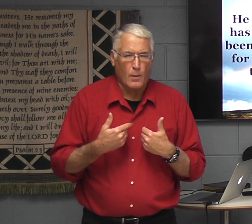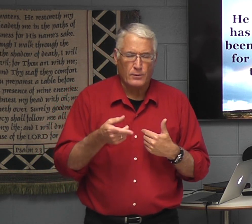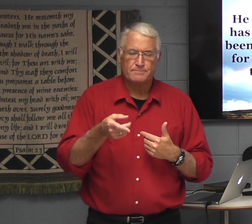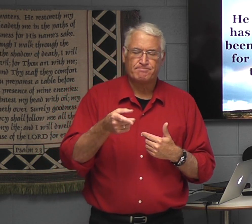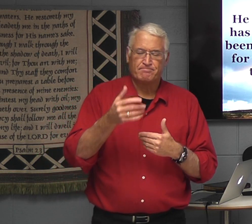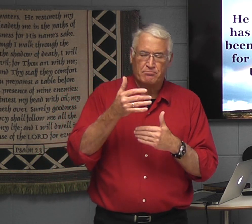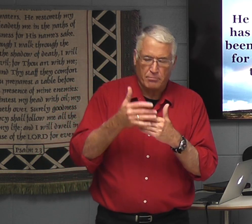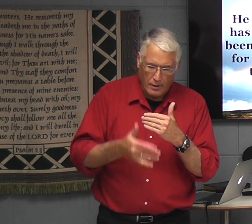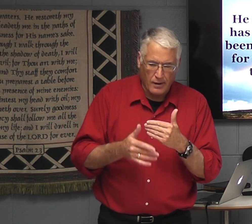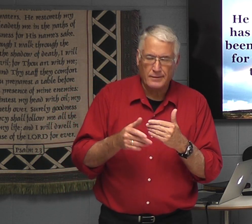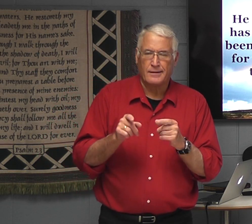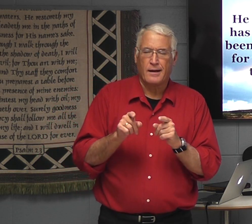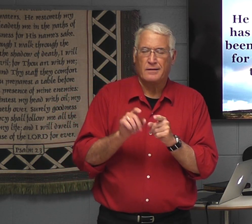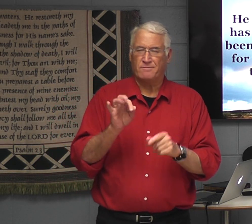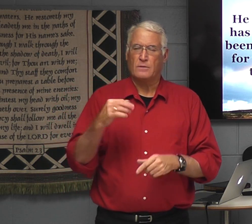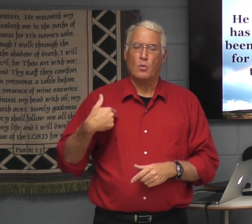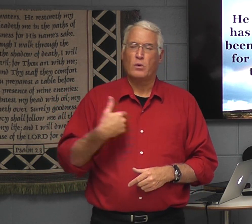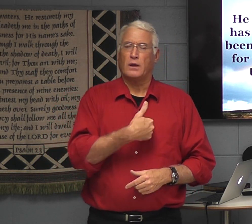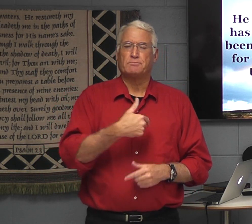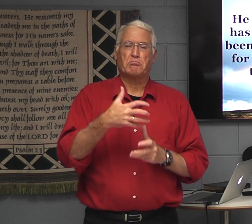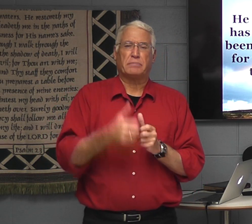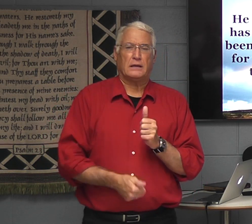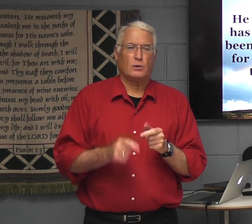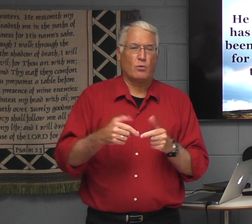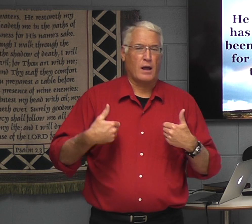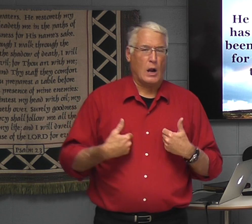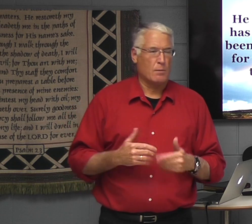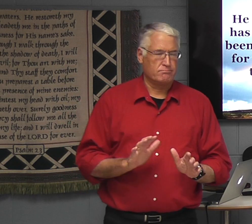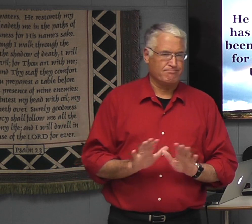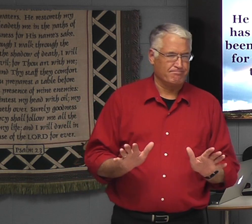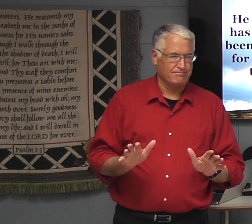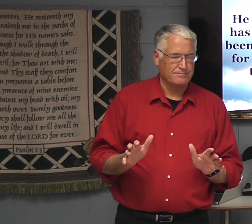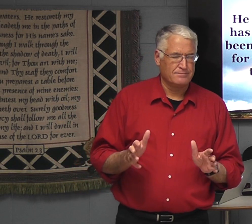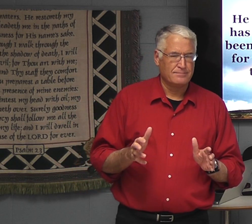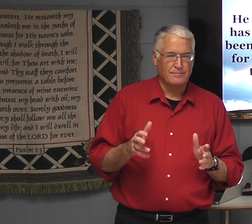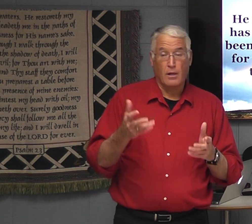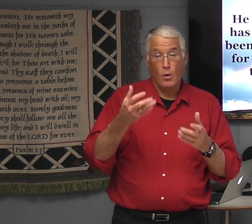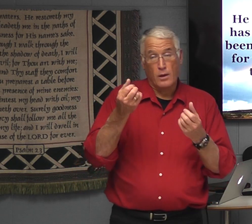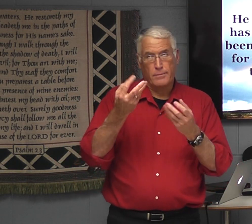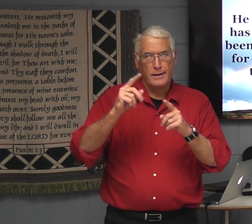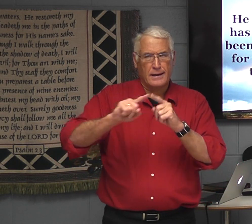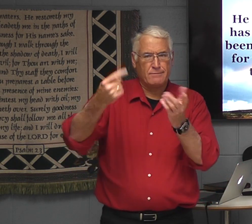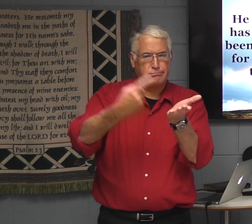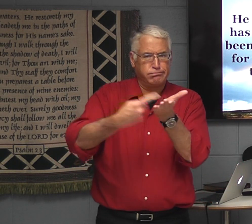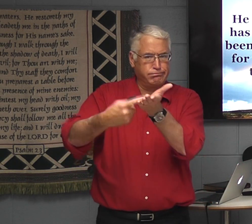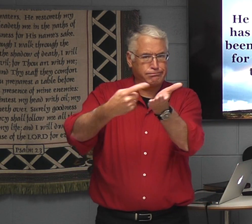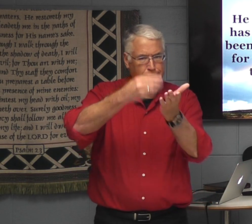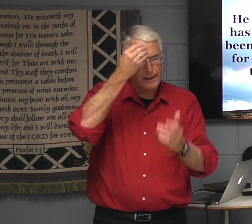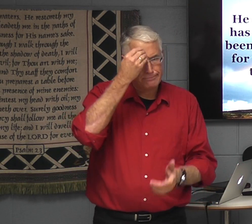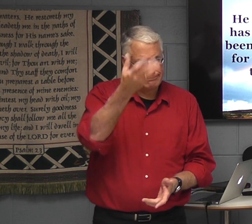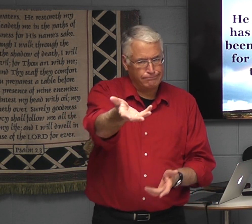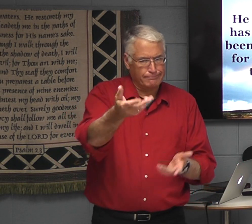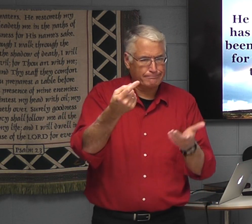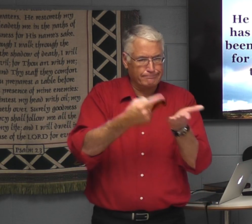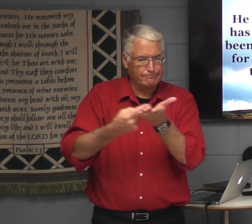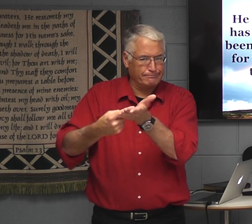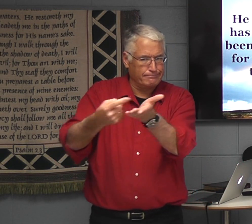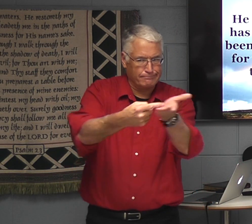don't look at the animals like we can't be be mean to them. You know, we've had this discussion